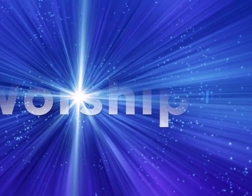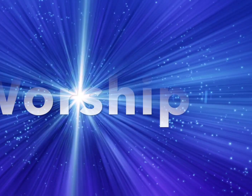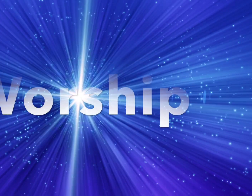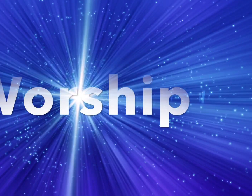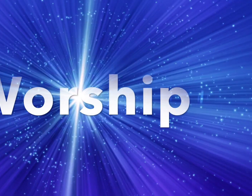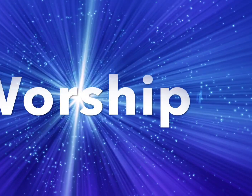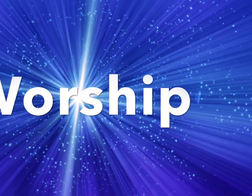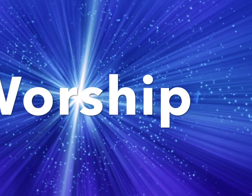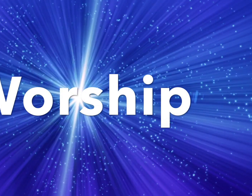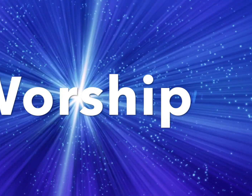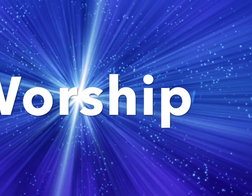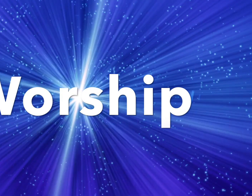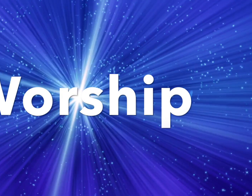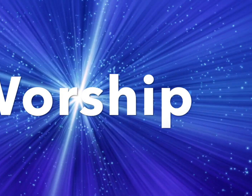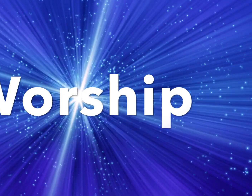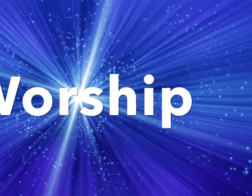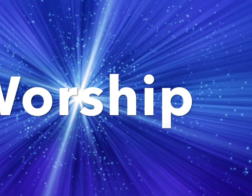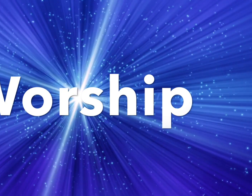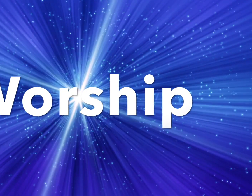Thank you.